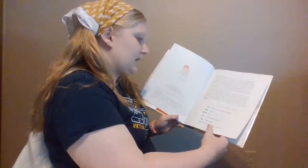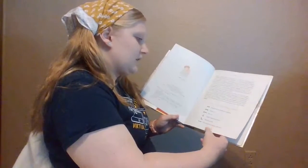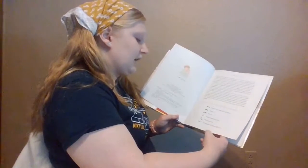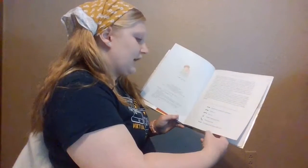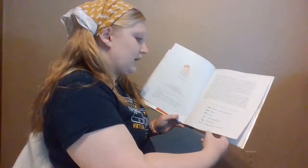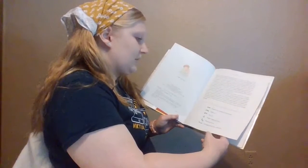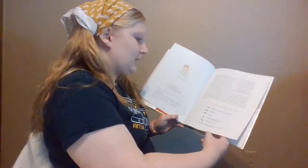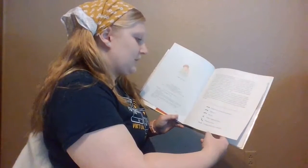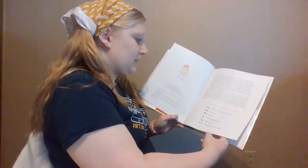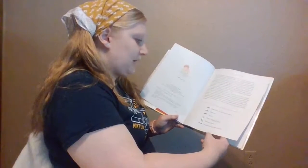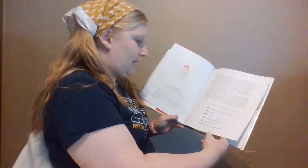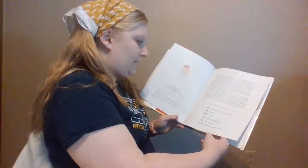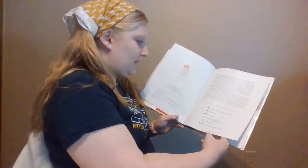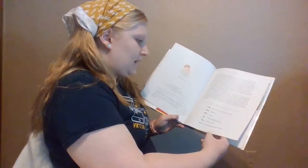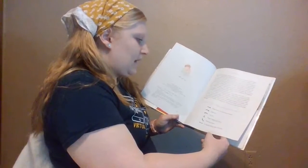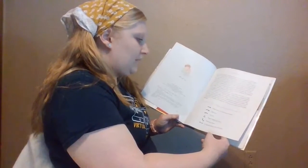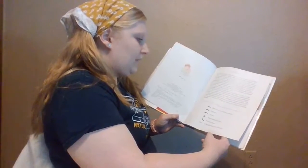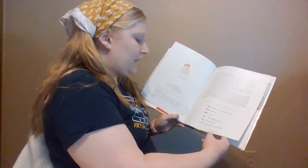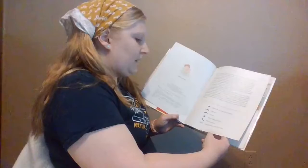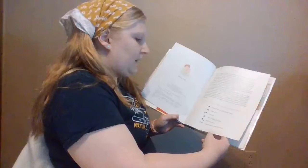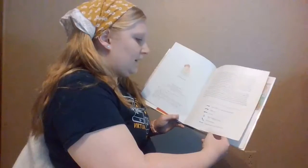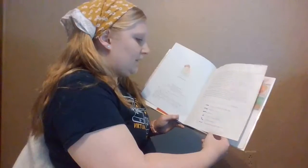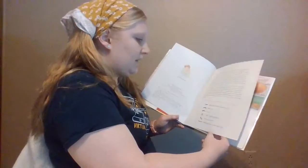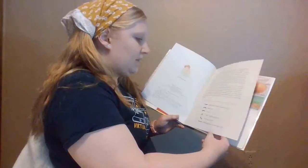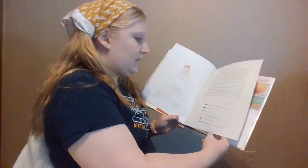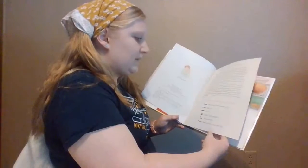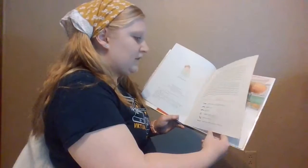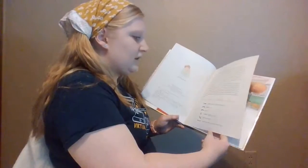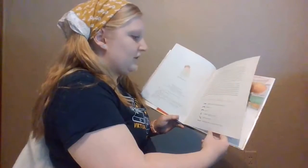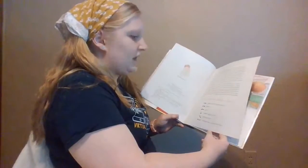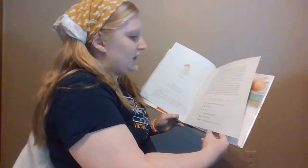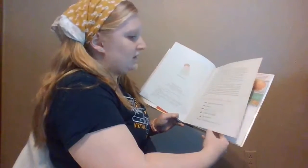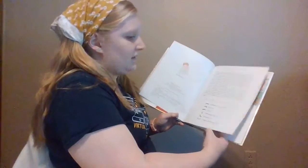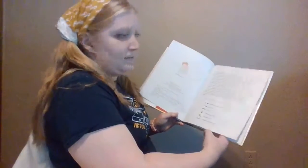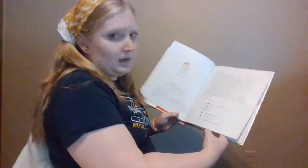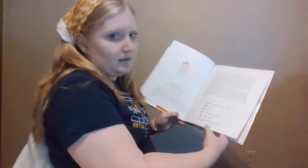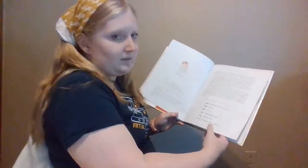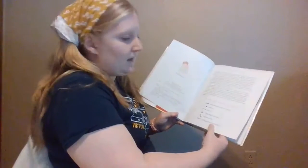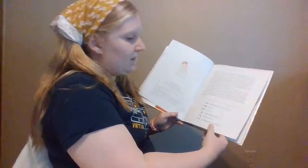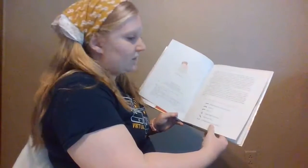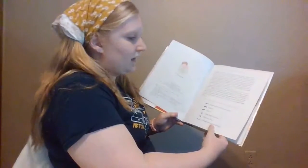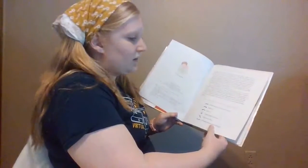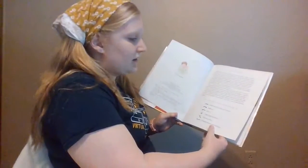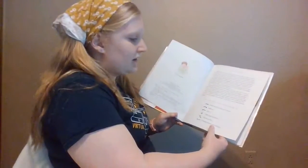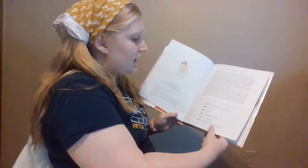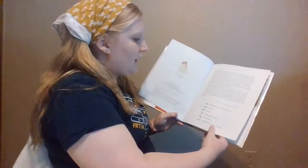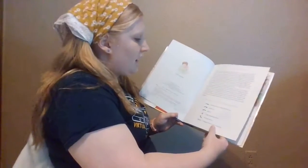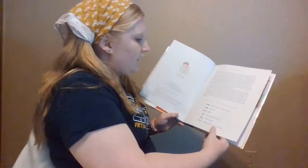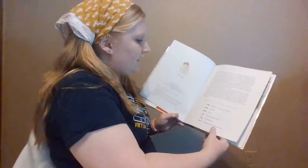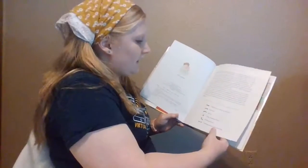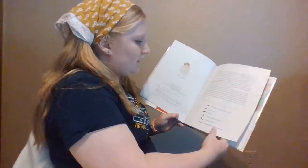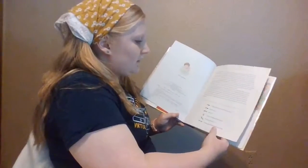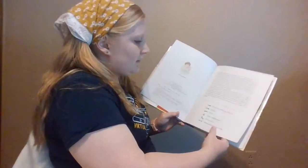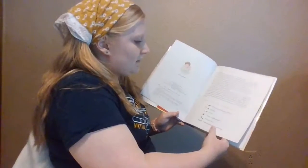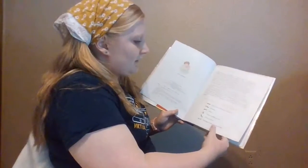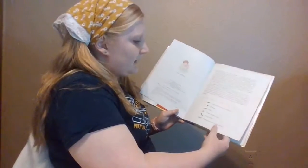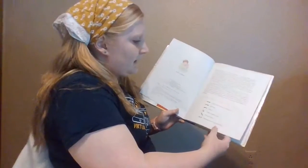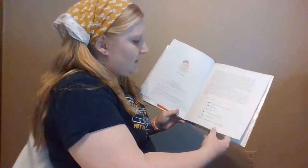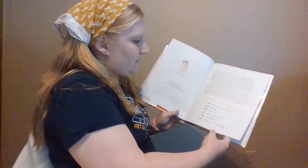language diagrams in my book right. If you follow carefully the position of the hands and fingers and the direction of the arrows shown in the diagrams,